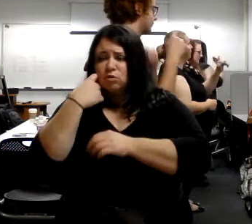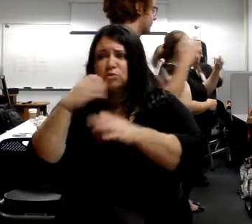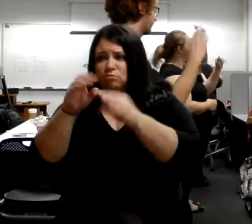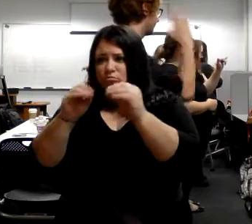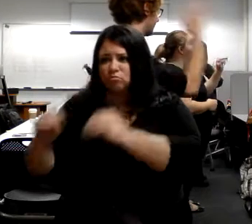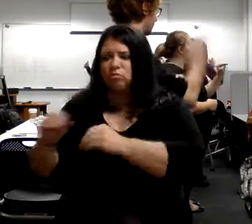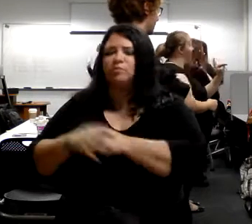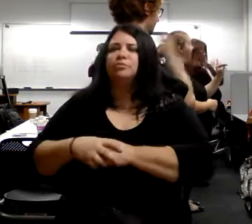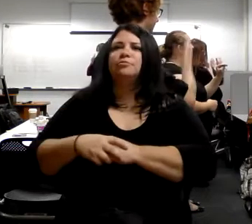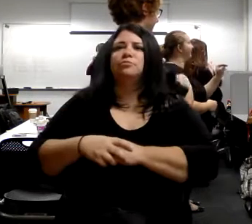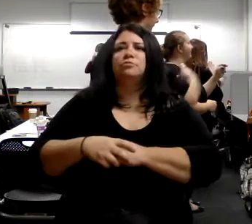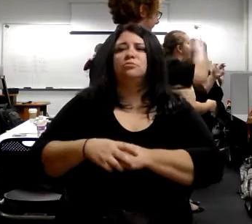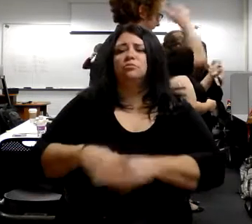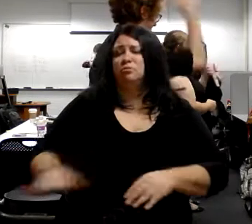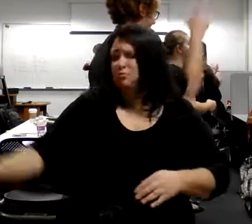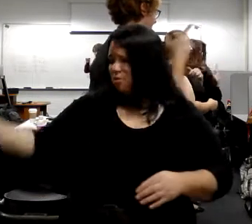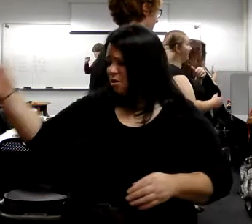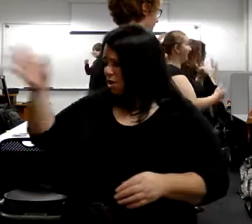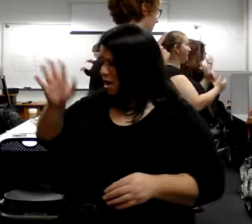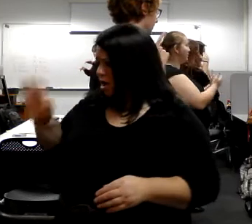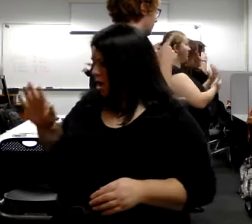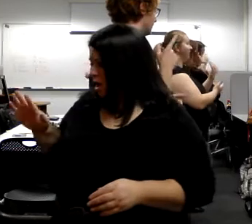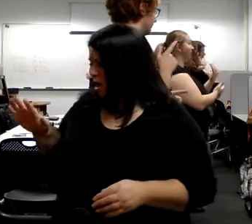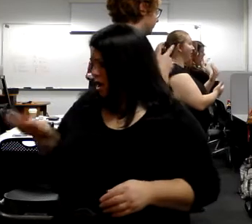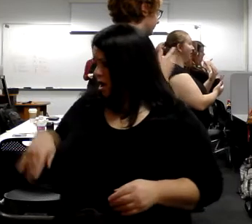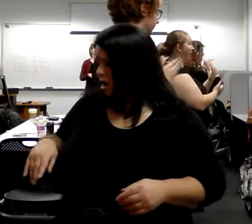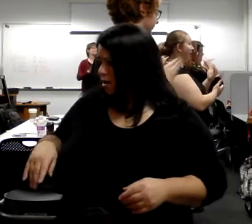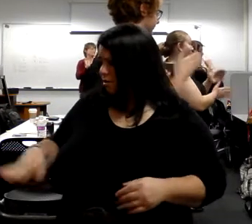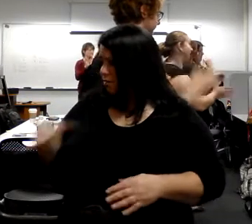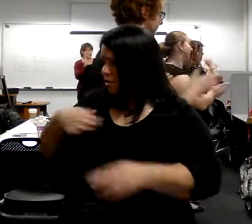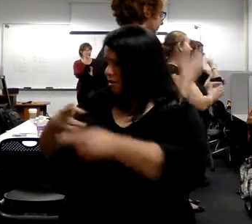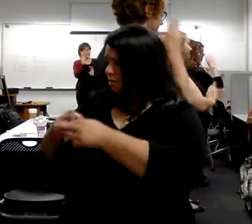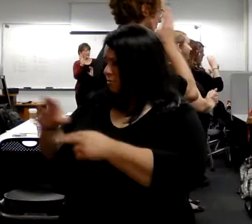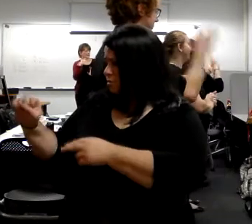name's Selena, I'm Hafner, and I know you're my neighbor. I just saw the moving truck.